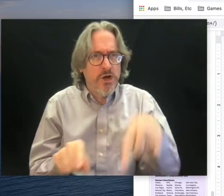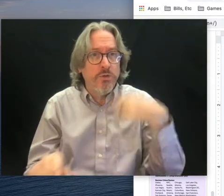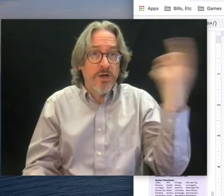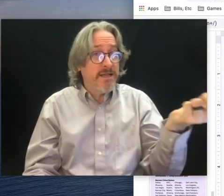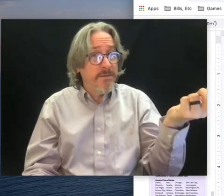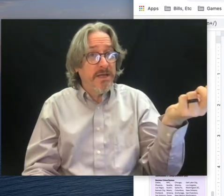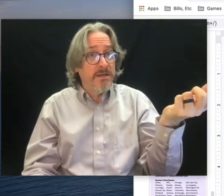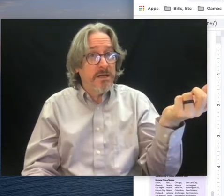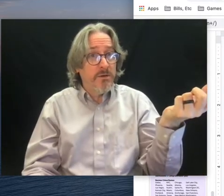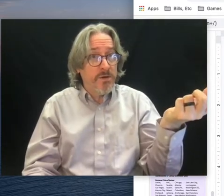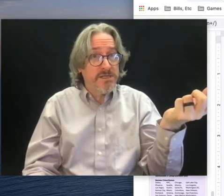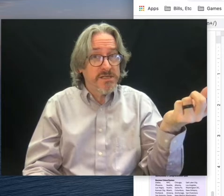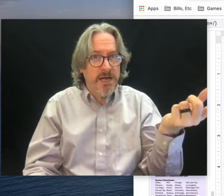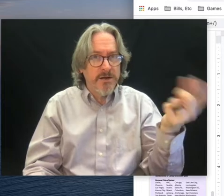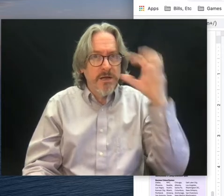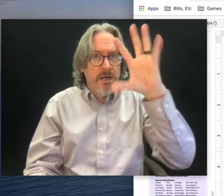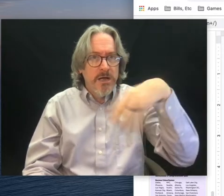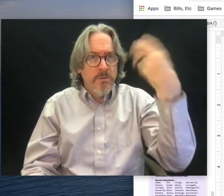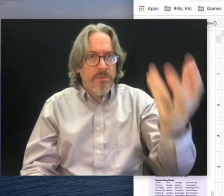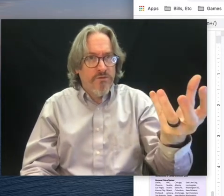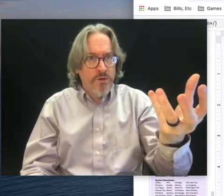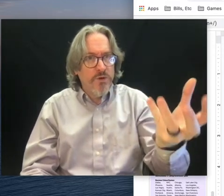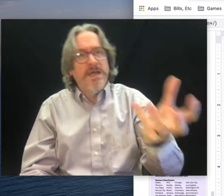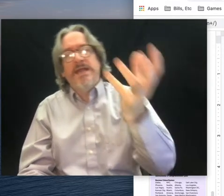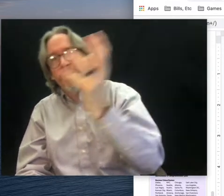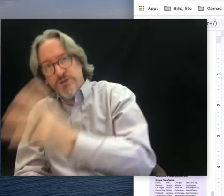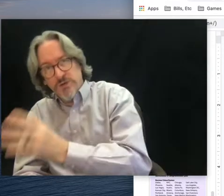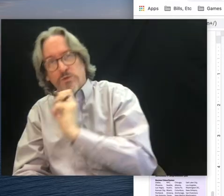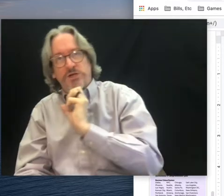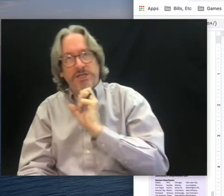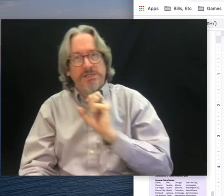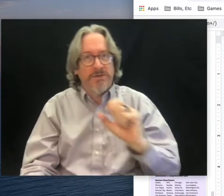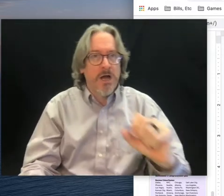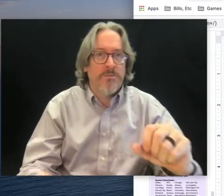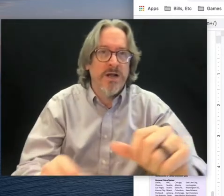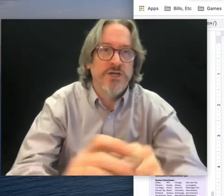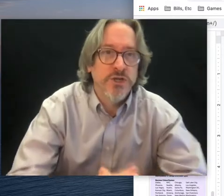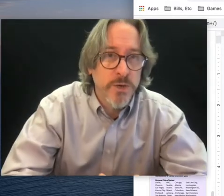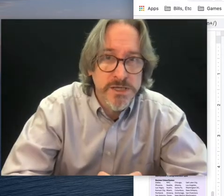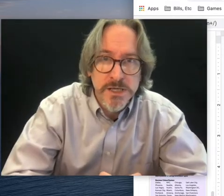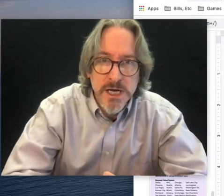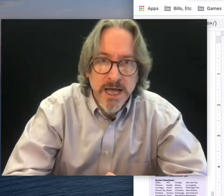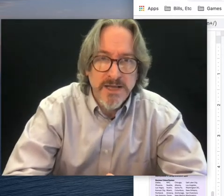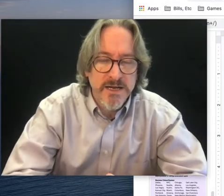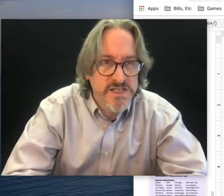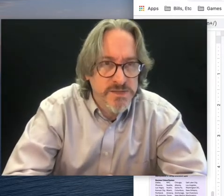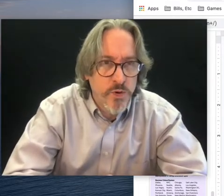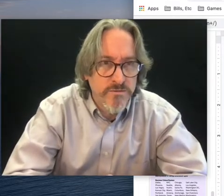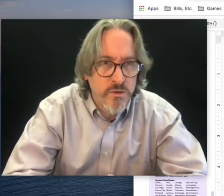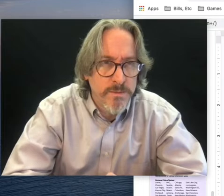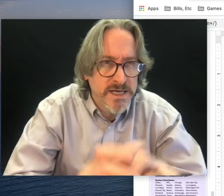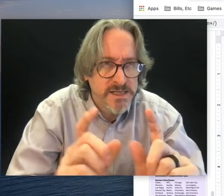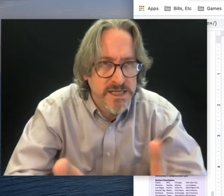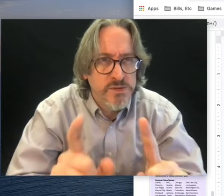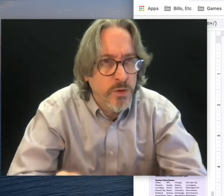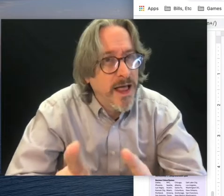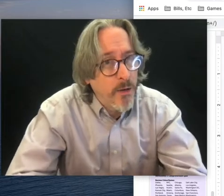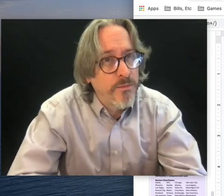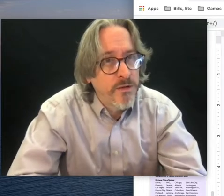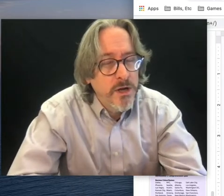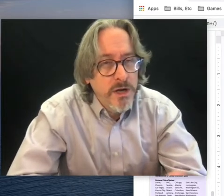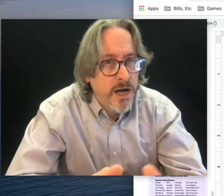these, go look at them in the what's the sign before you get into the worksheets and the comprehension quiz at the end of 6.4, because these